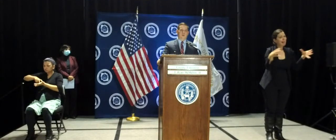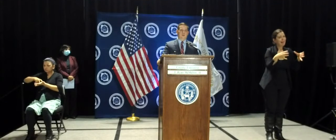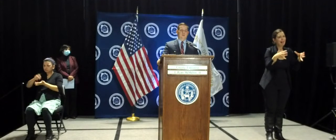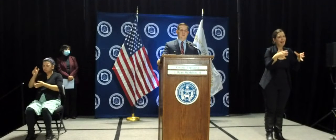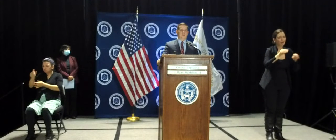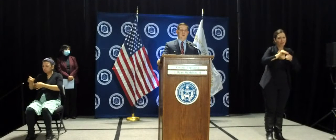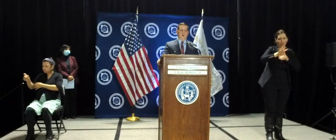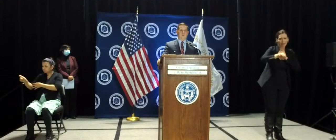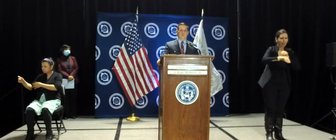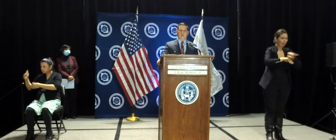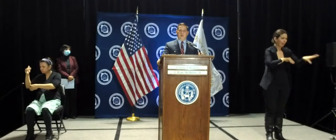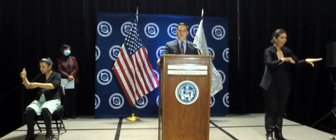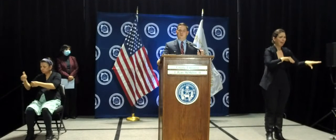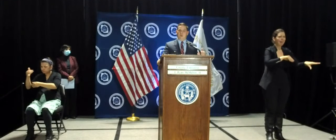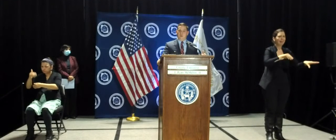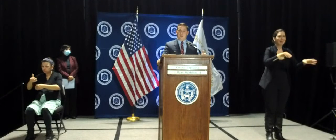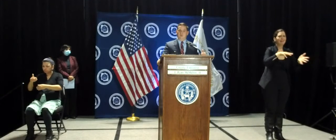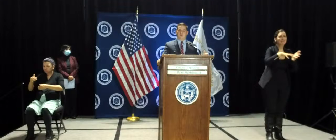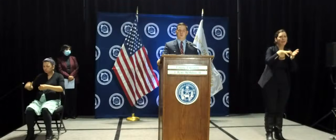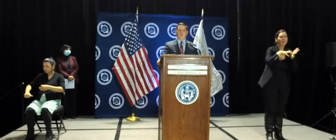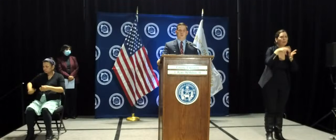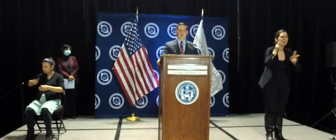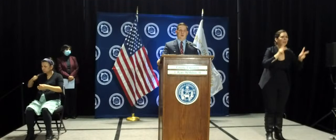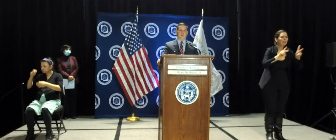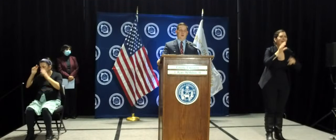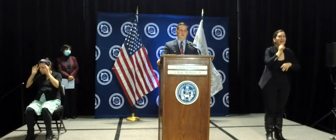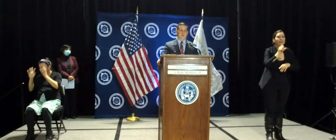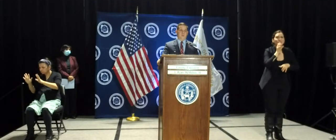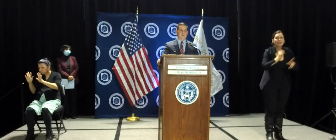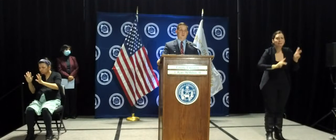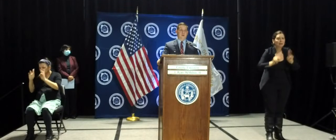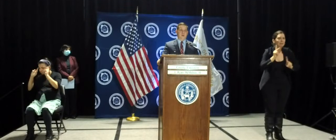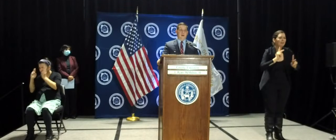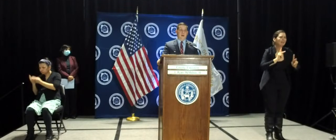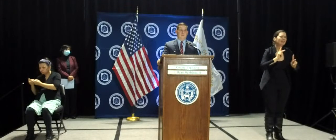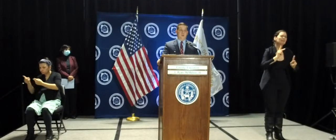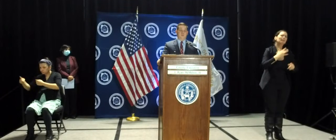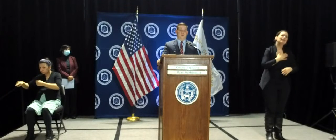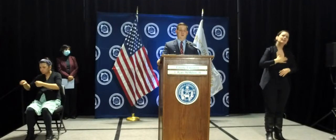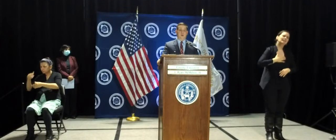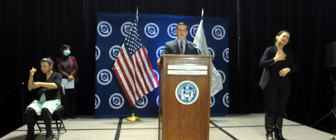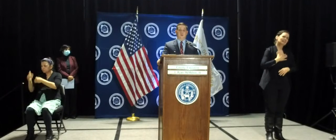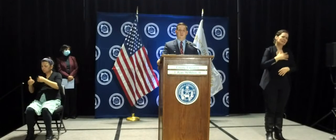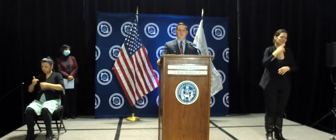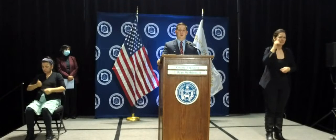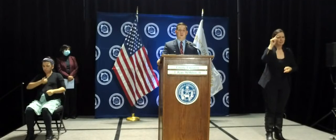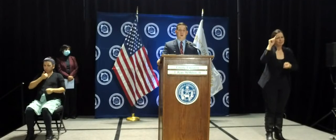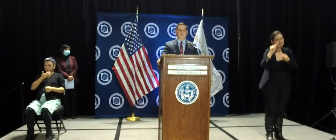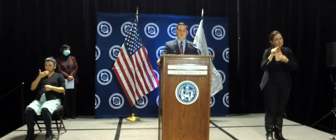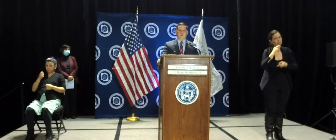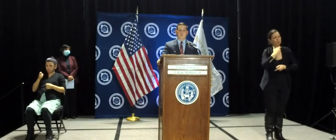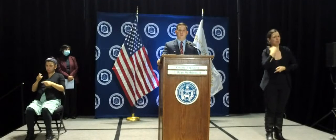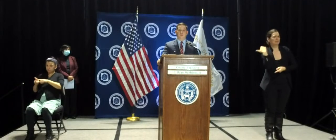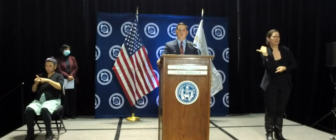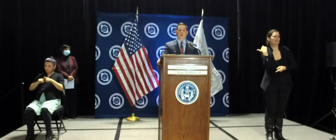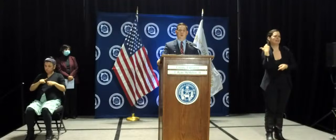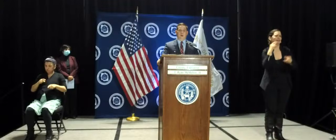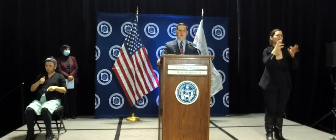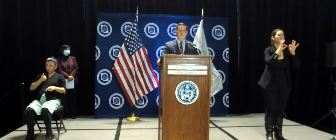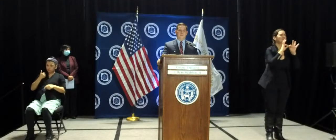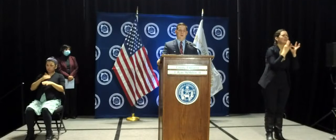so we need to think about risk mitigation for ourselves. That's what we've been talking about, and our families, but especially our family members